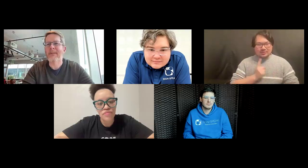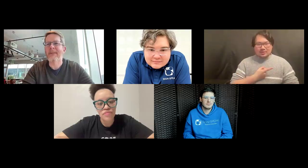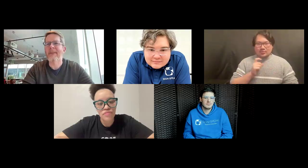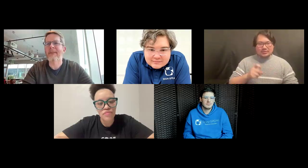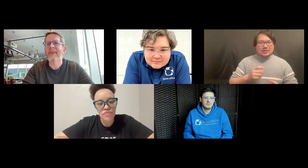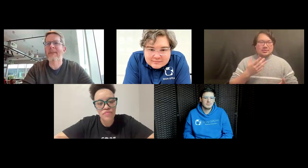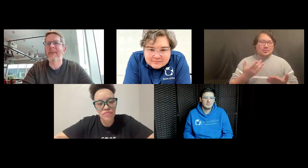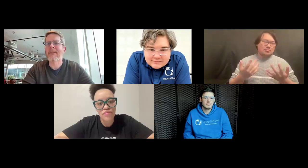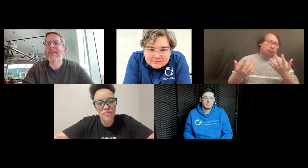to start.